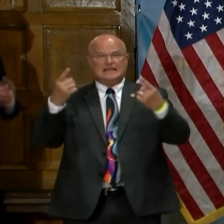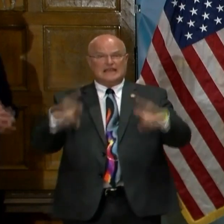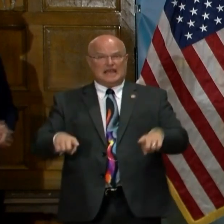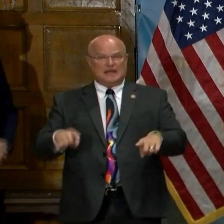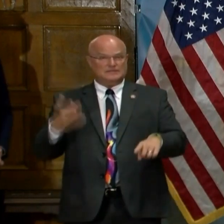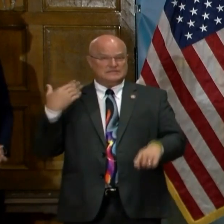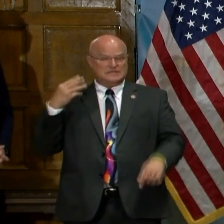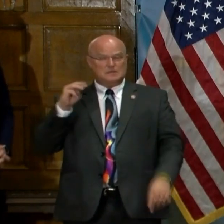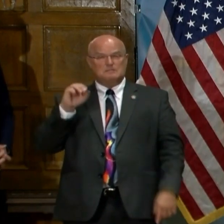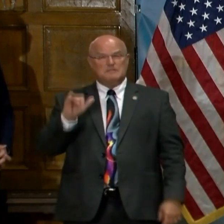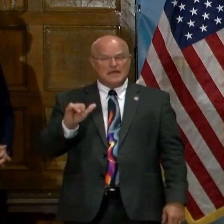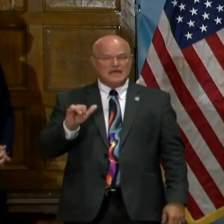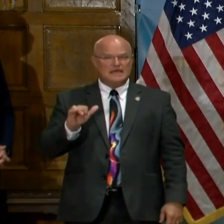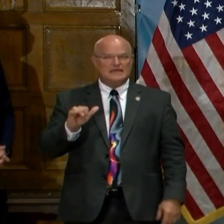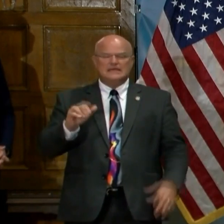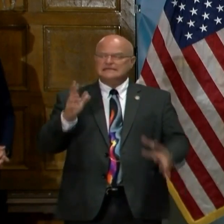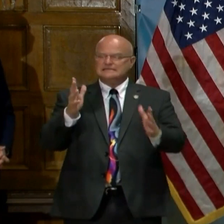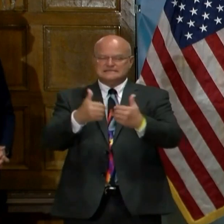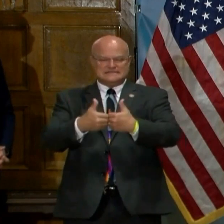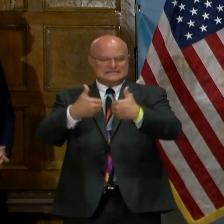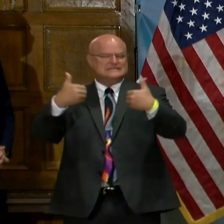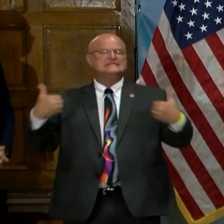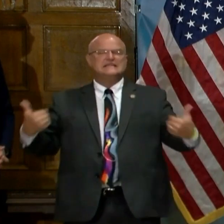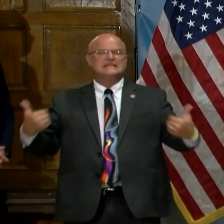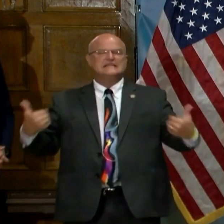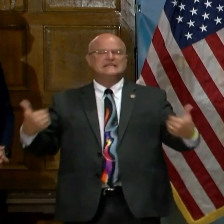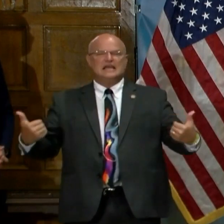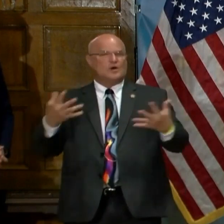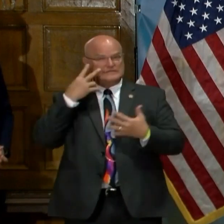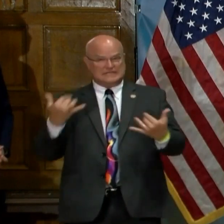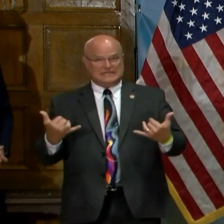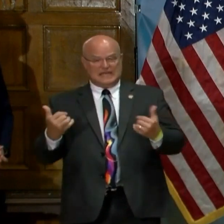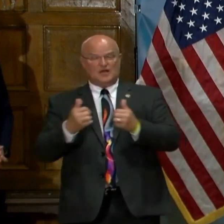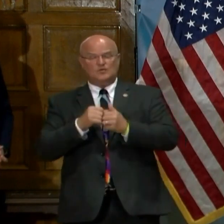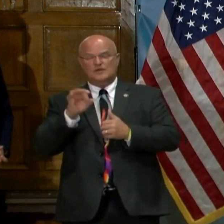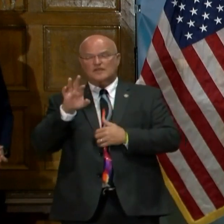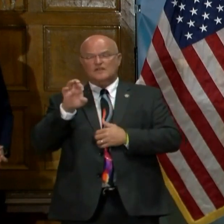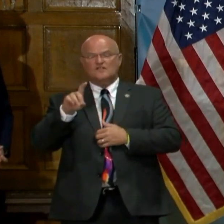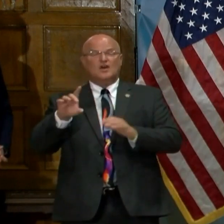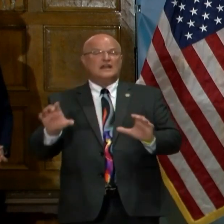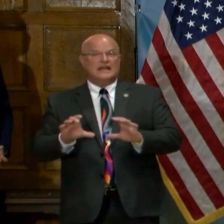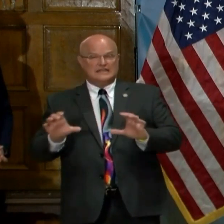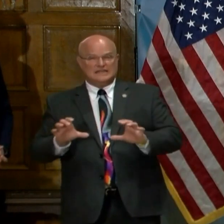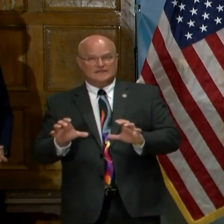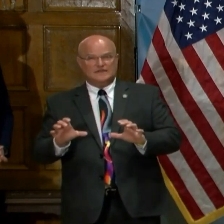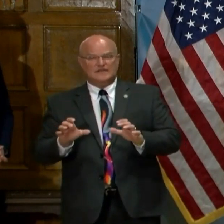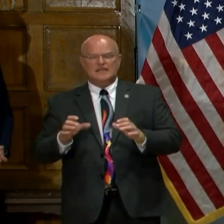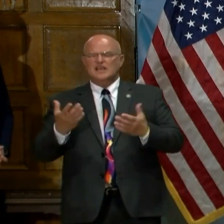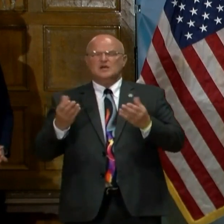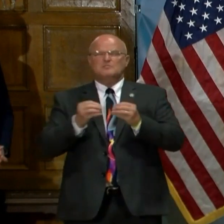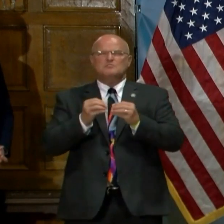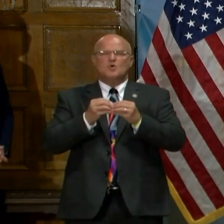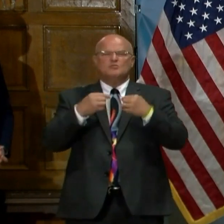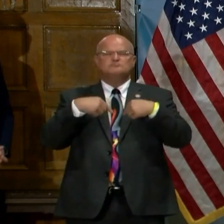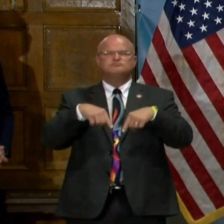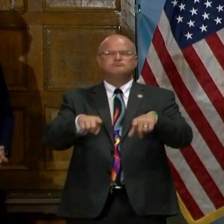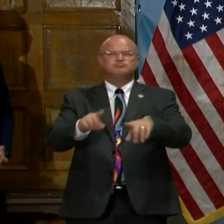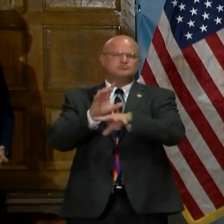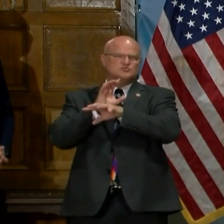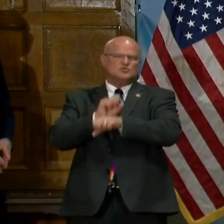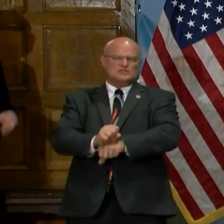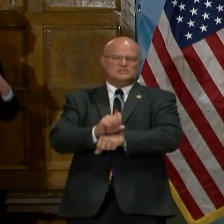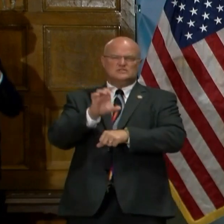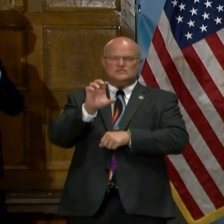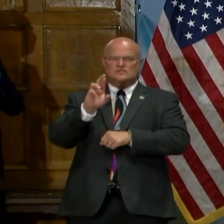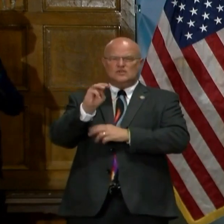in early May. It's completely separate from what we're seeing now in the fraudulent activity. It goes more along the lines of just traditional